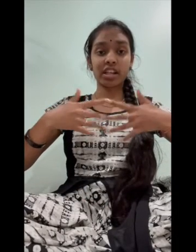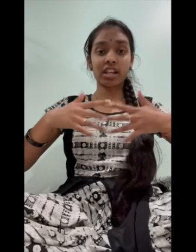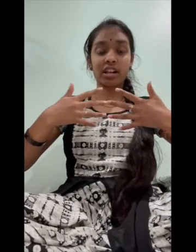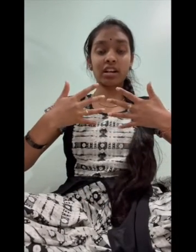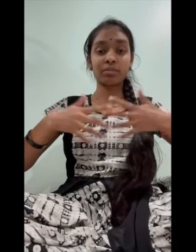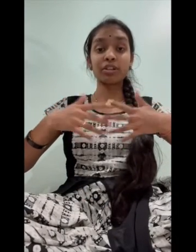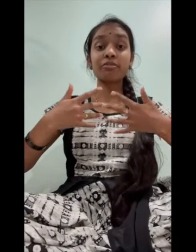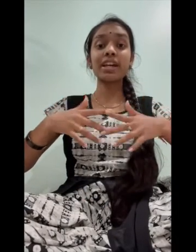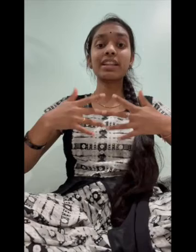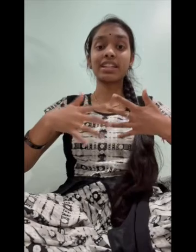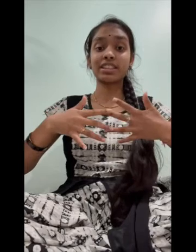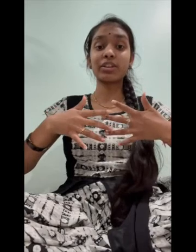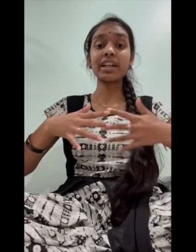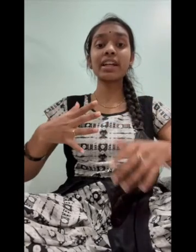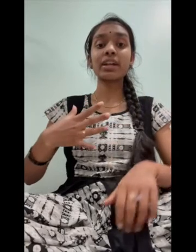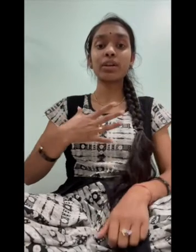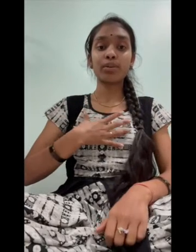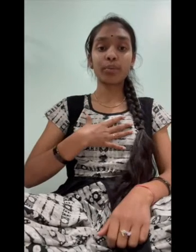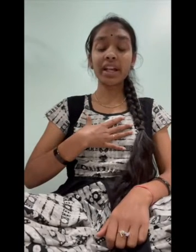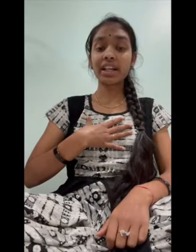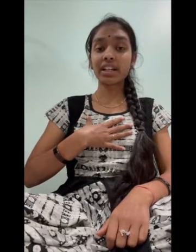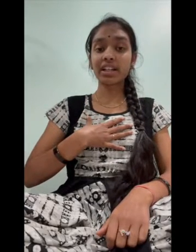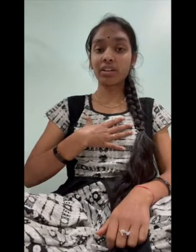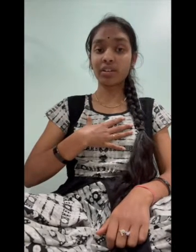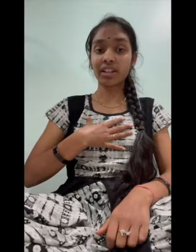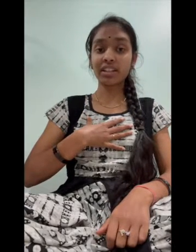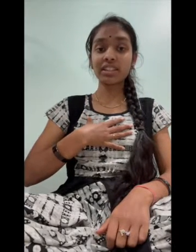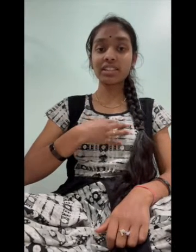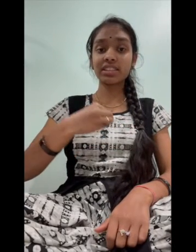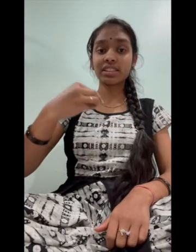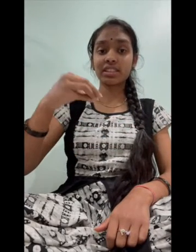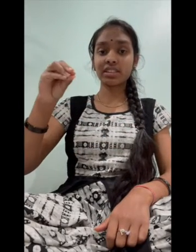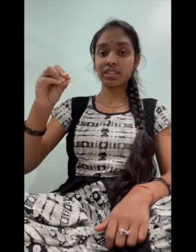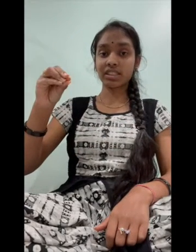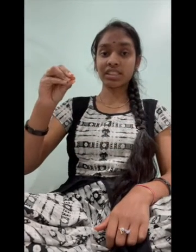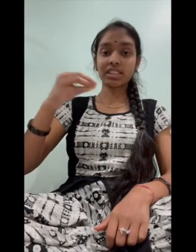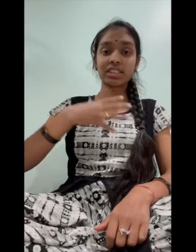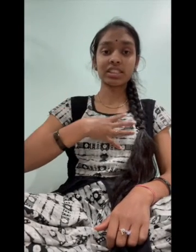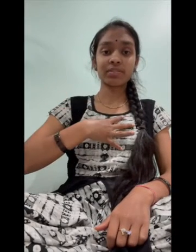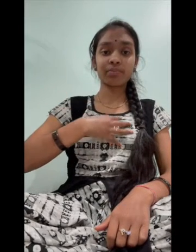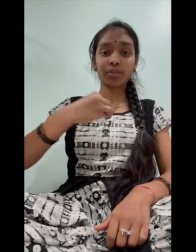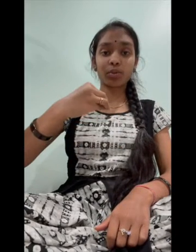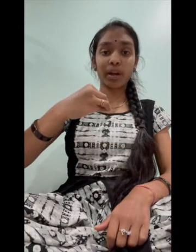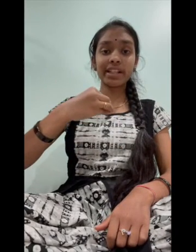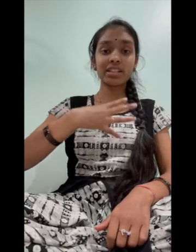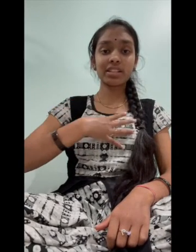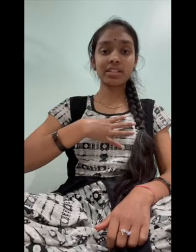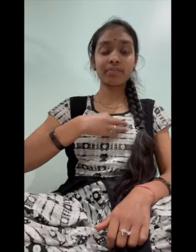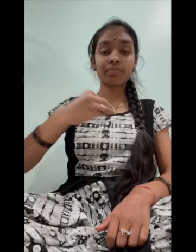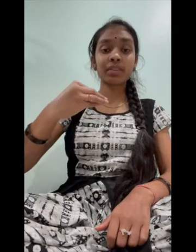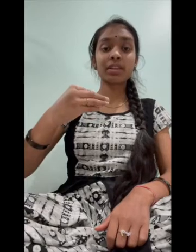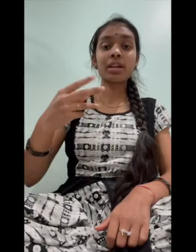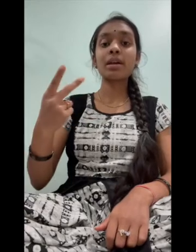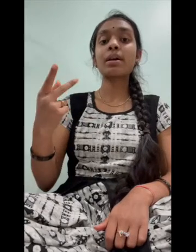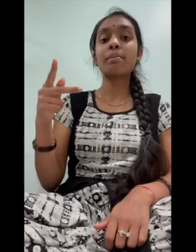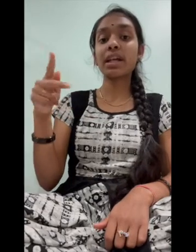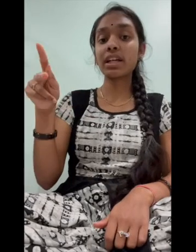Shaking movement. That's gray. White. Go like this. Do this. White. Pink.